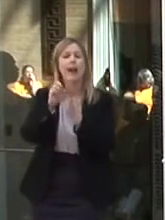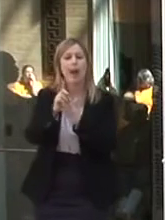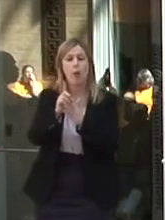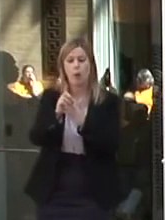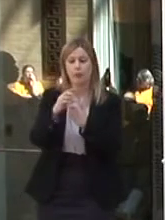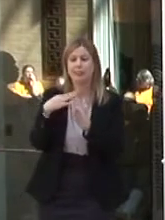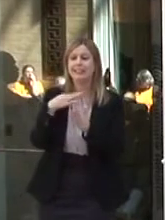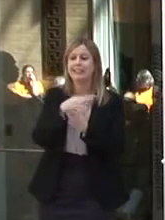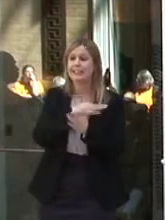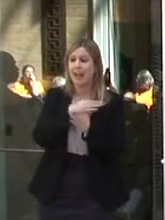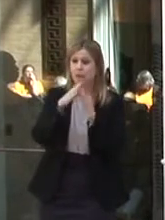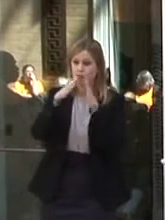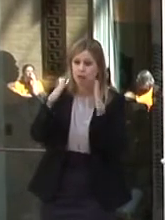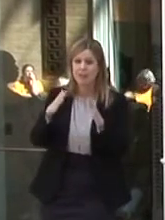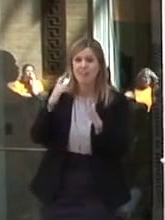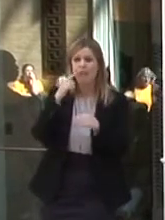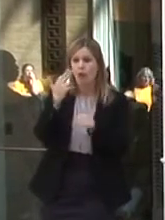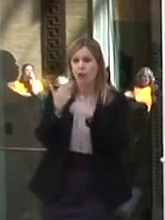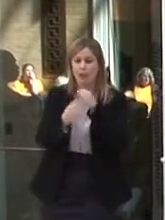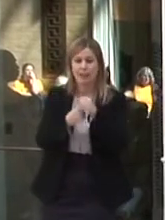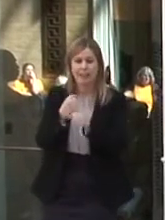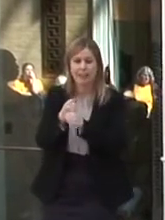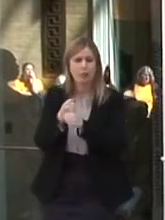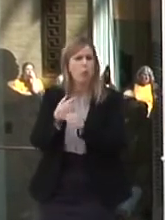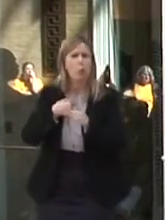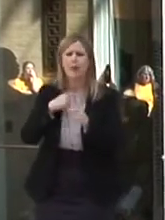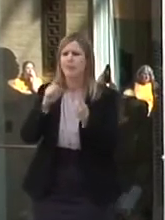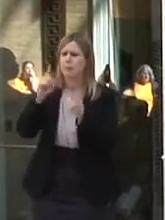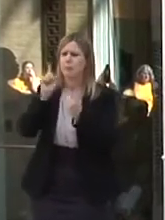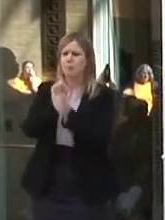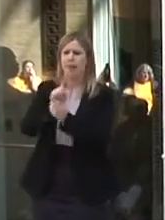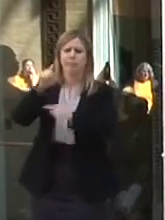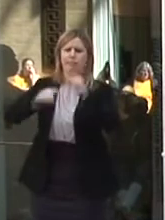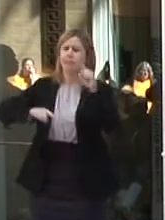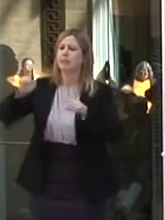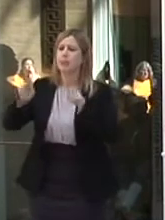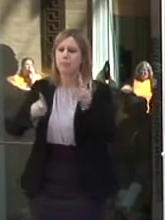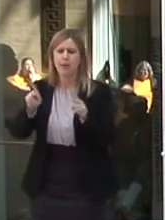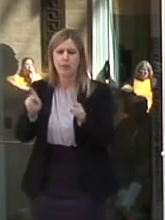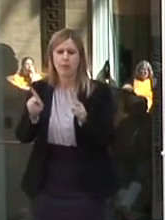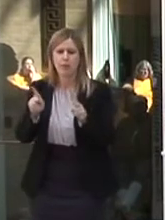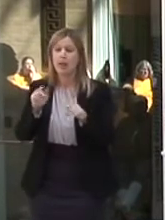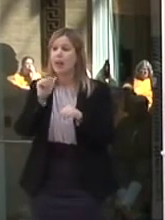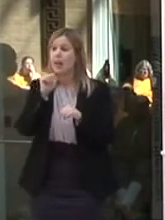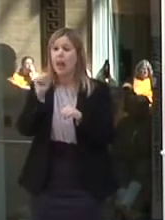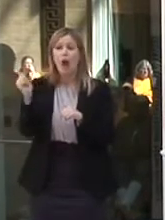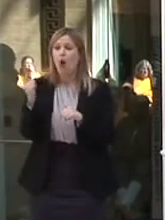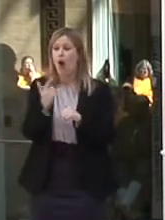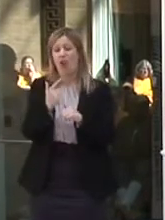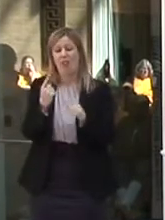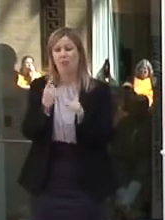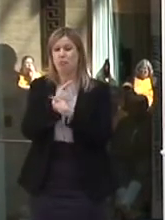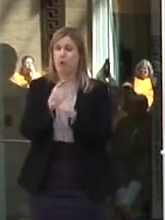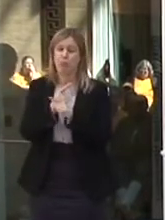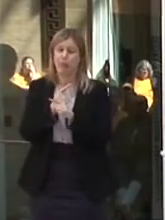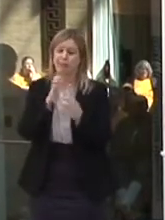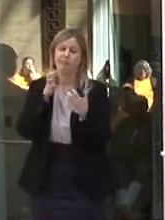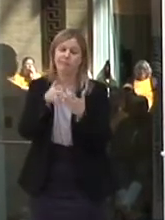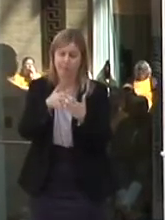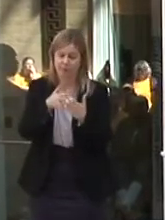13 years. The staff we have met are all different. Not all staff hired have been appropriate to be a direct care